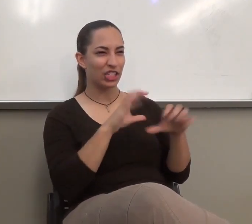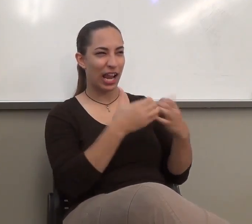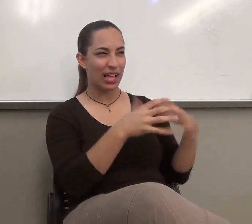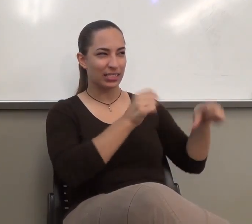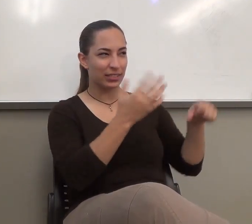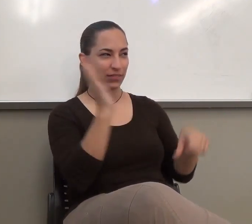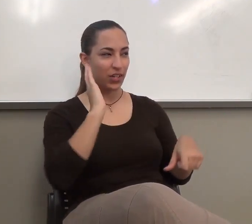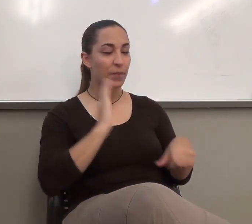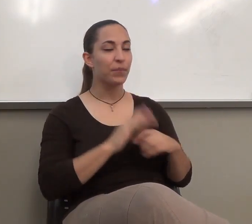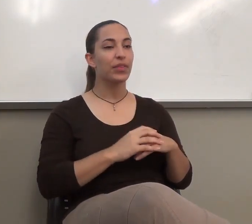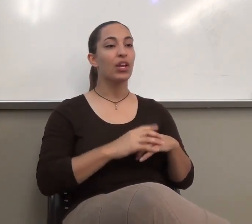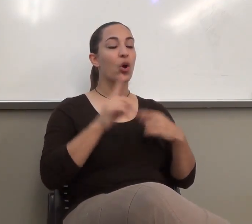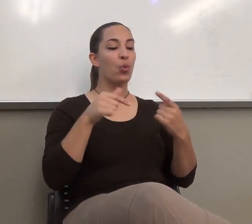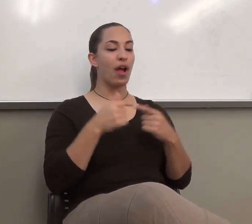can anyone